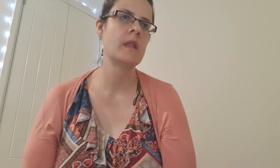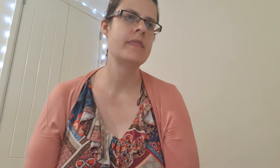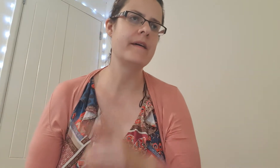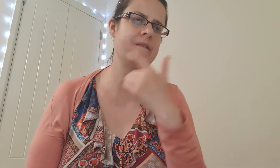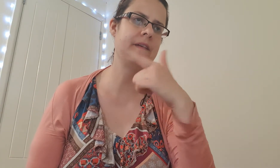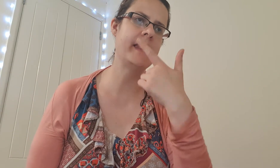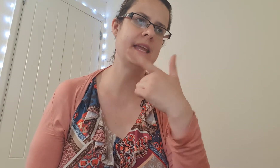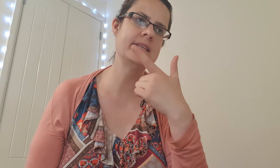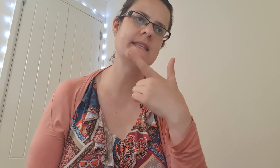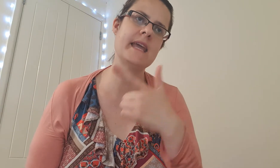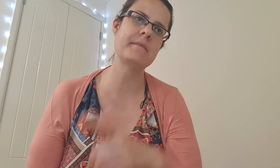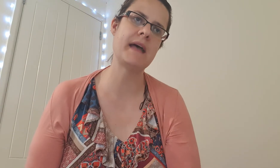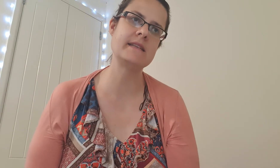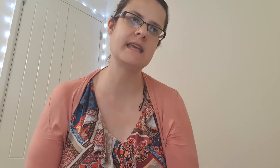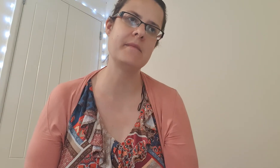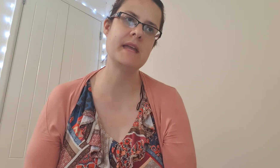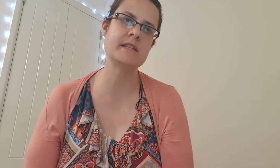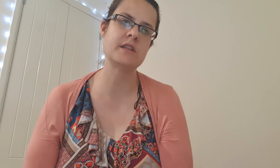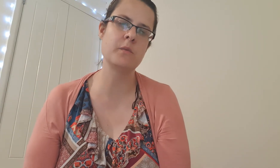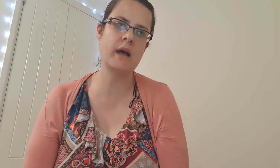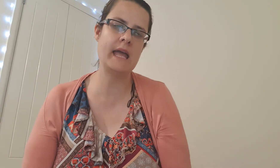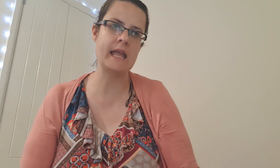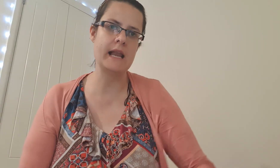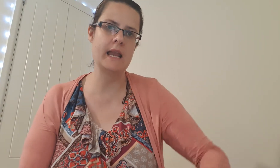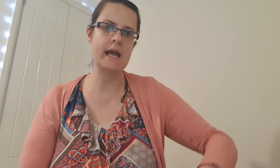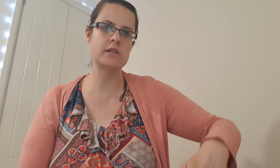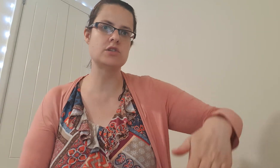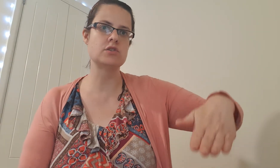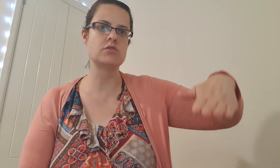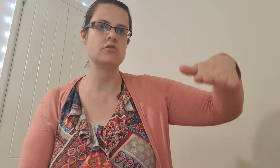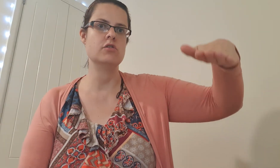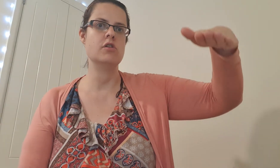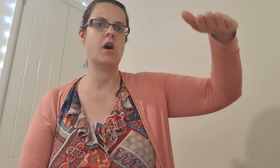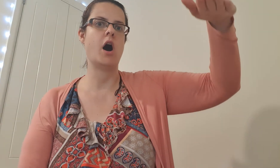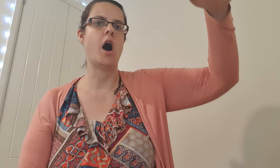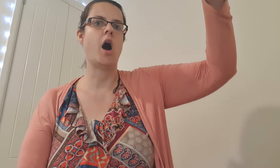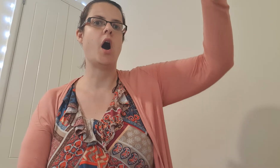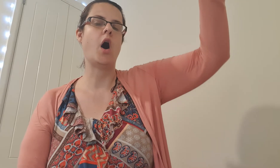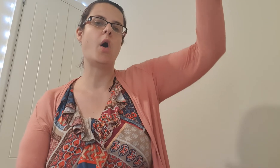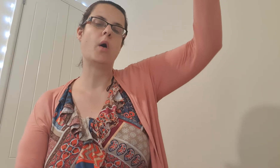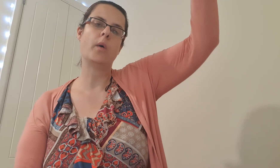The funniest thing about him is the way he likes to go.